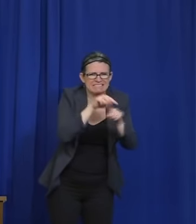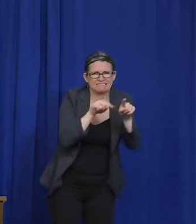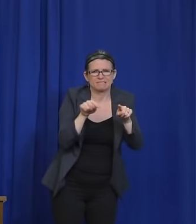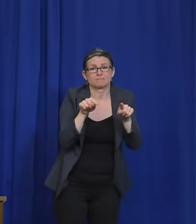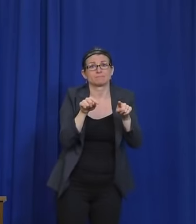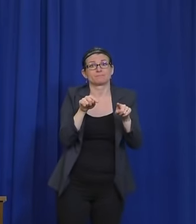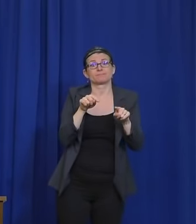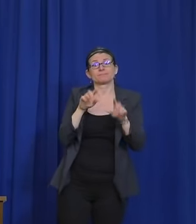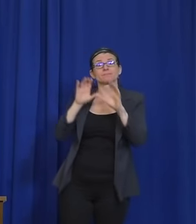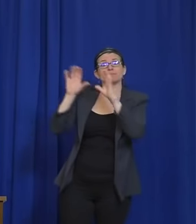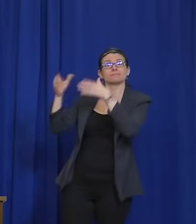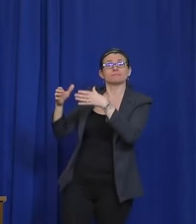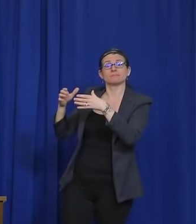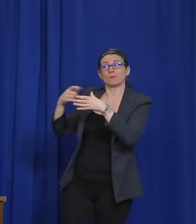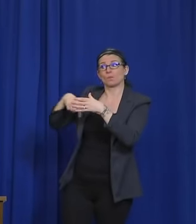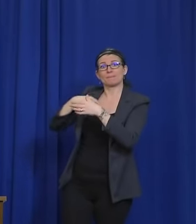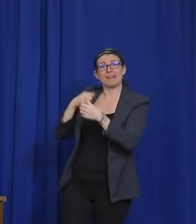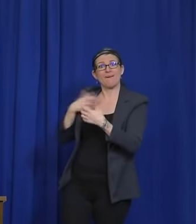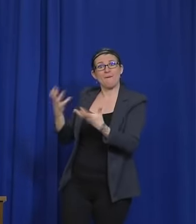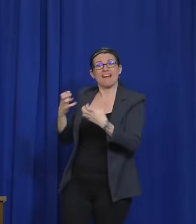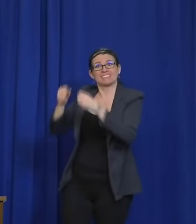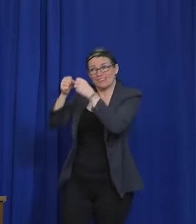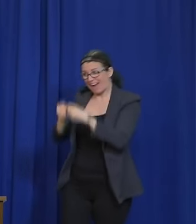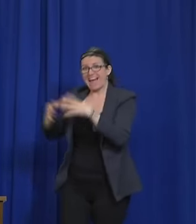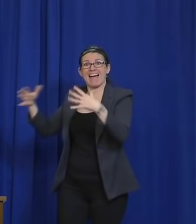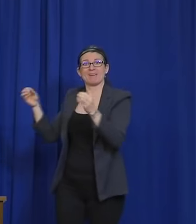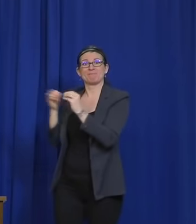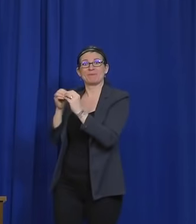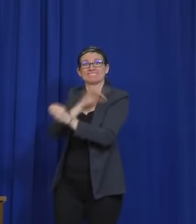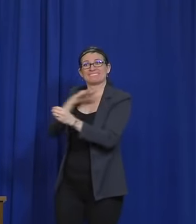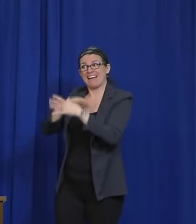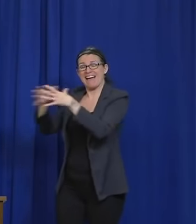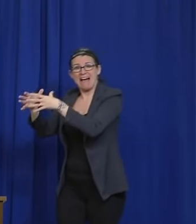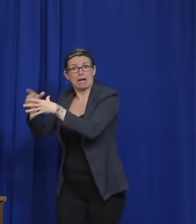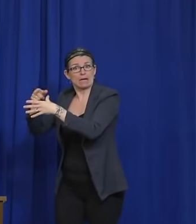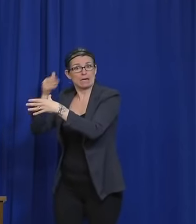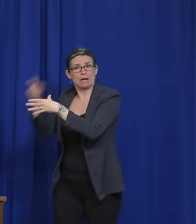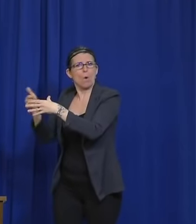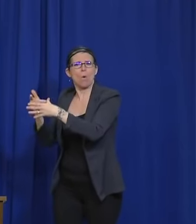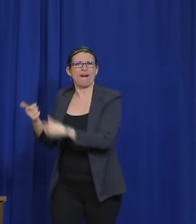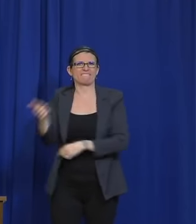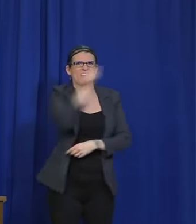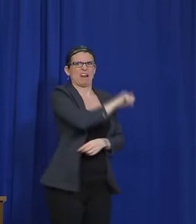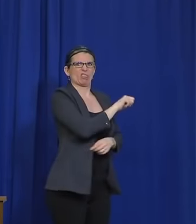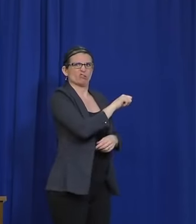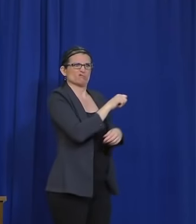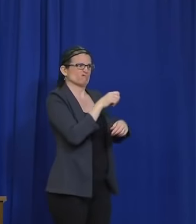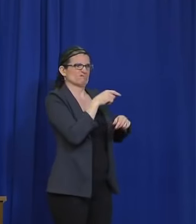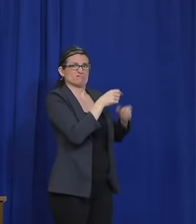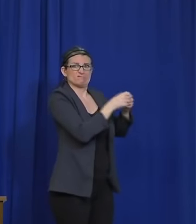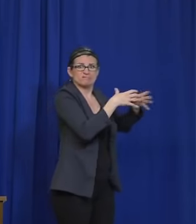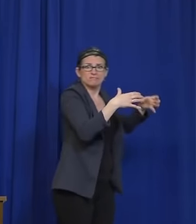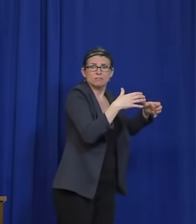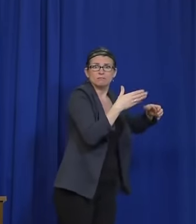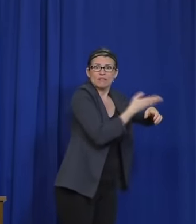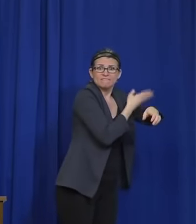or anything like that. We're just trying to hold the line in terms of hiring new people, particularly when it comes to the general